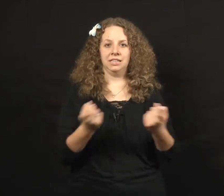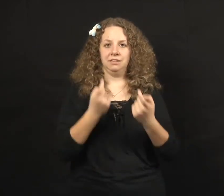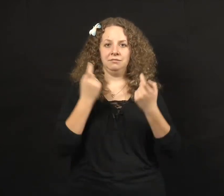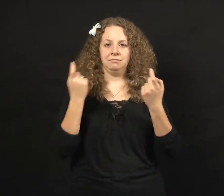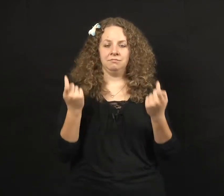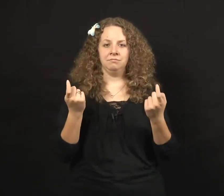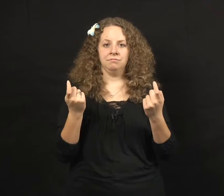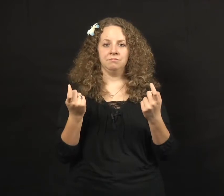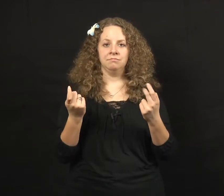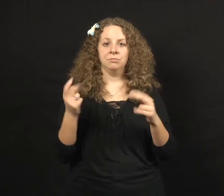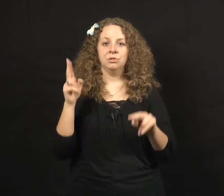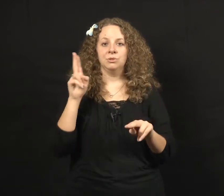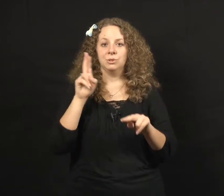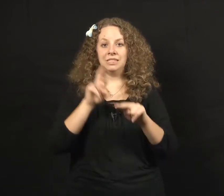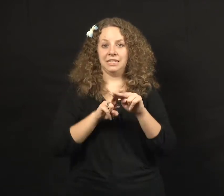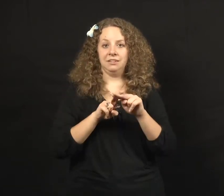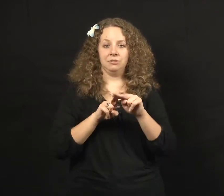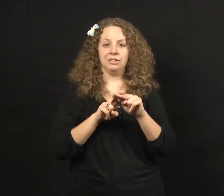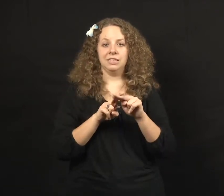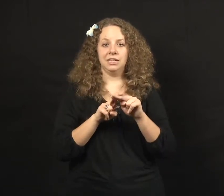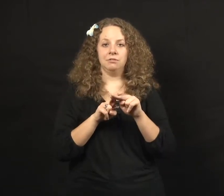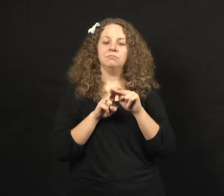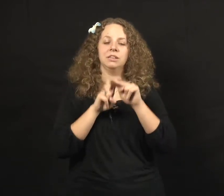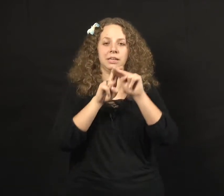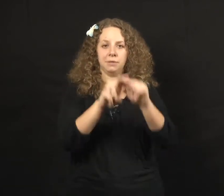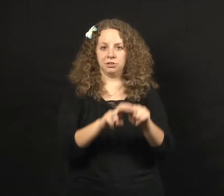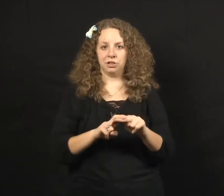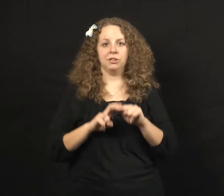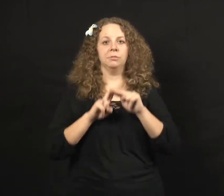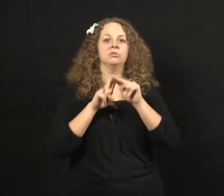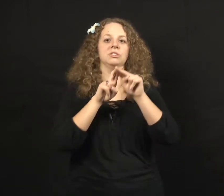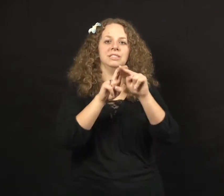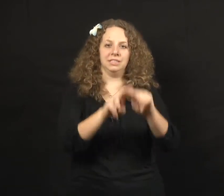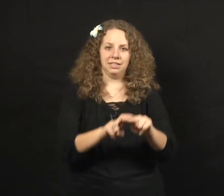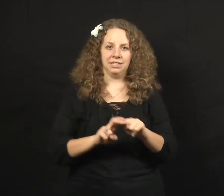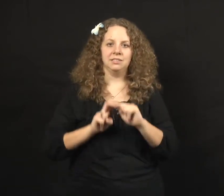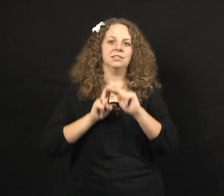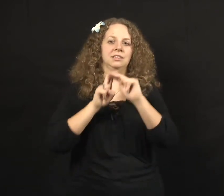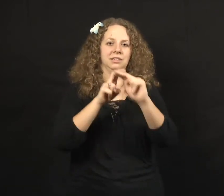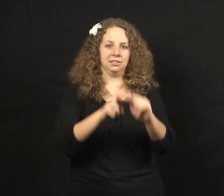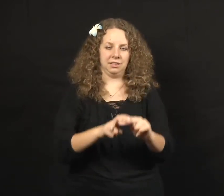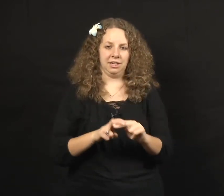Sin. Sit or sit down. It can be a circular motion, sitting and sitting and sitting.